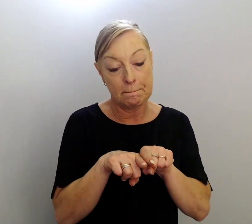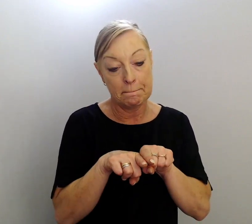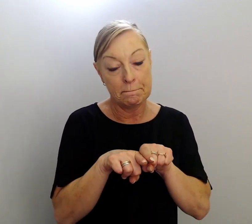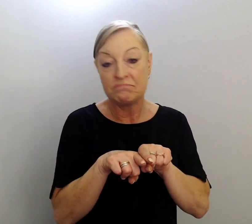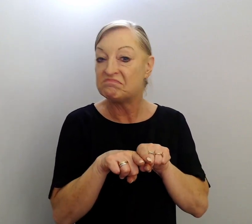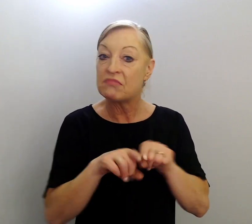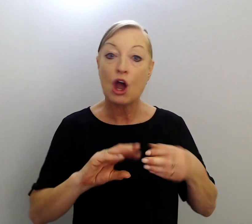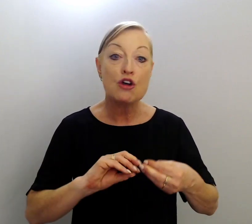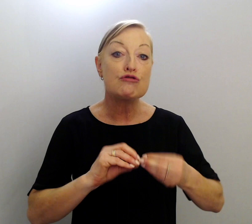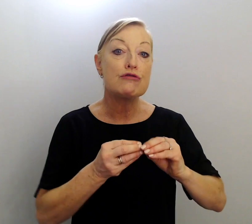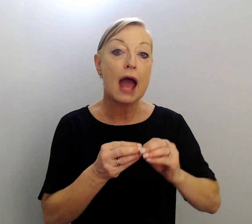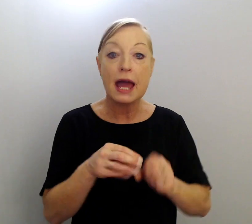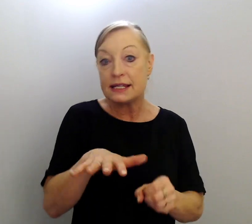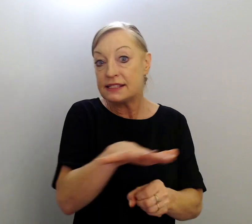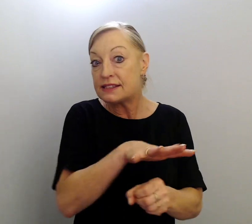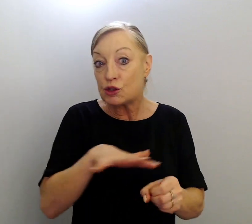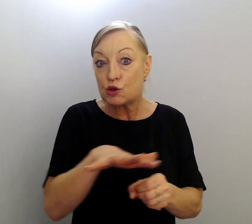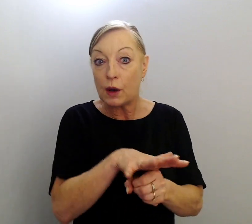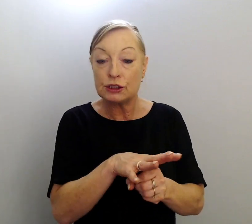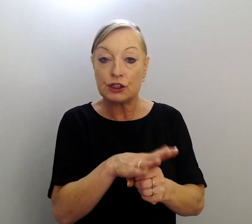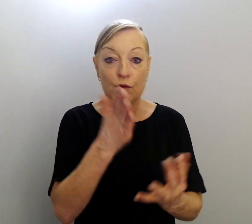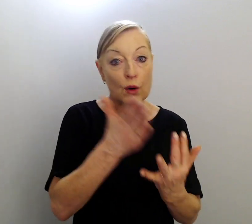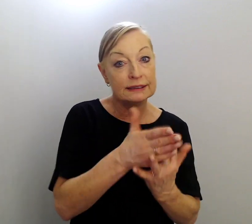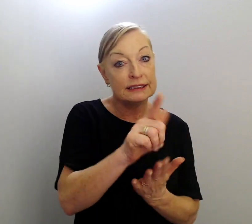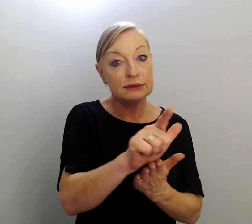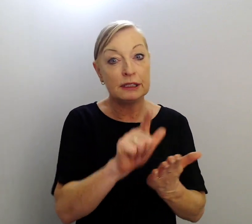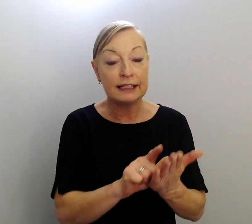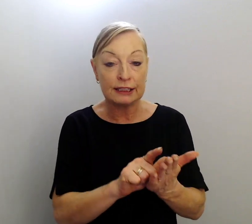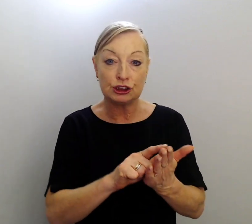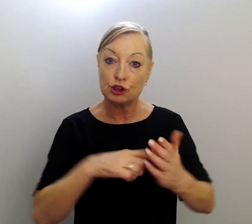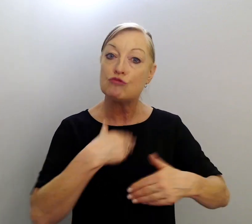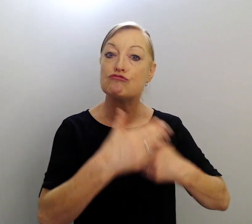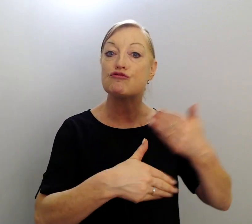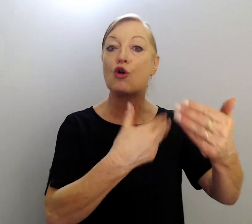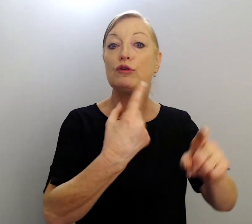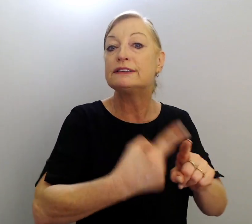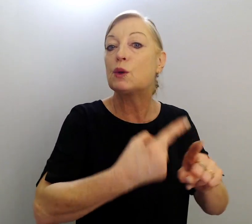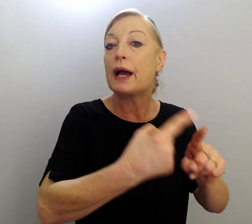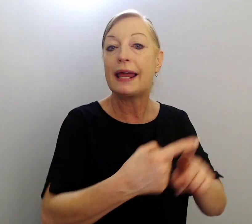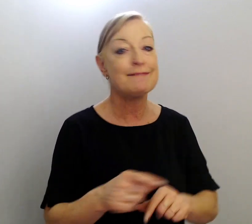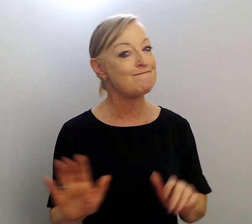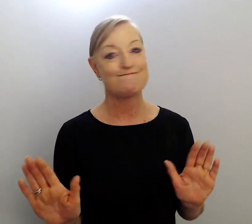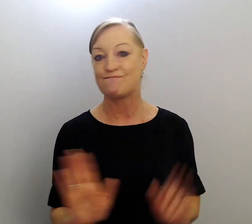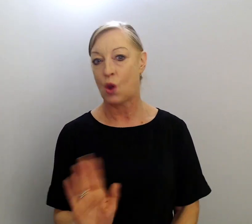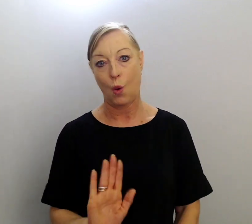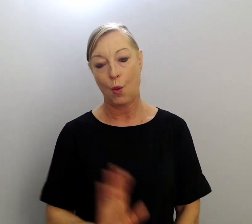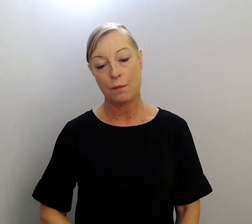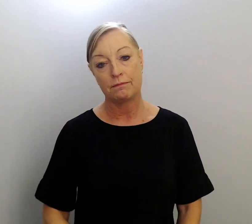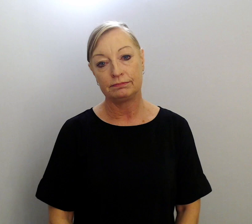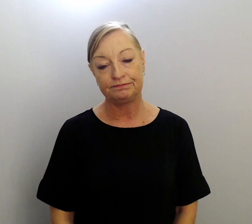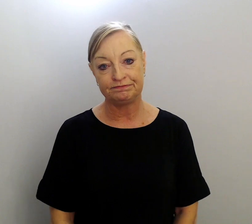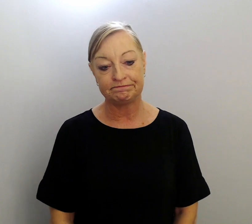and did not create the conditions to accelerate accessibility legislation in this